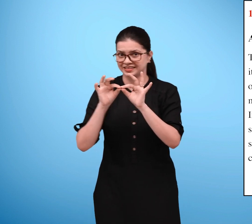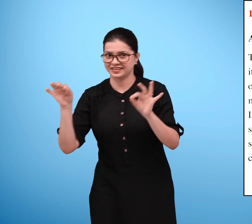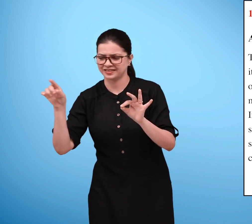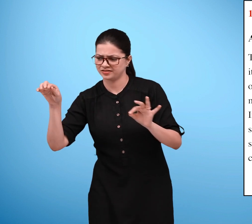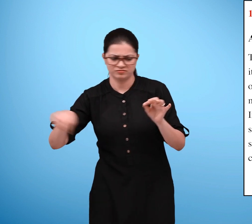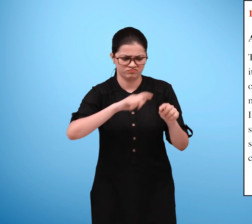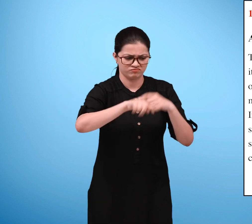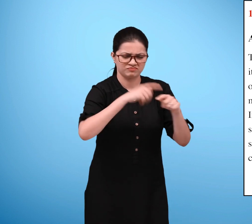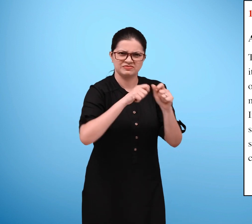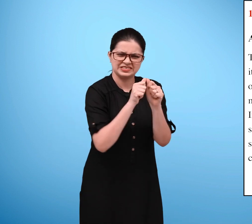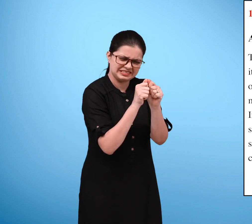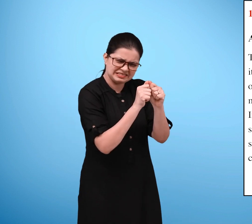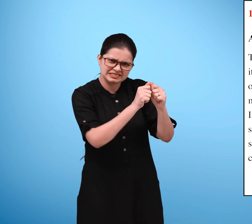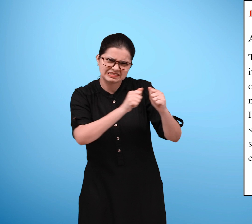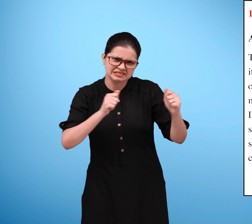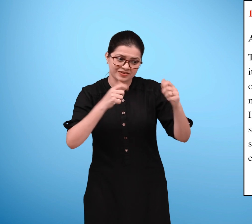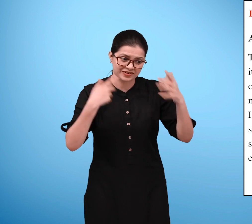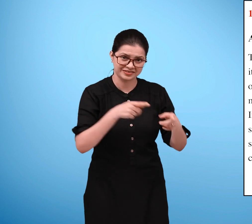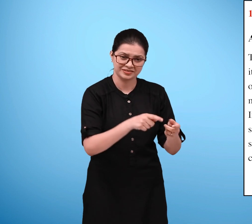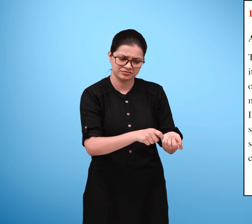tie a thread to it and whirl it with your hand.